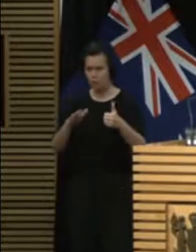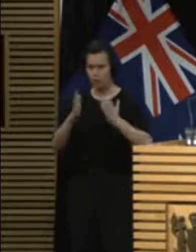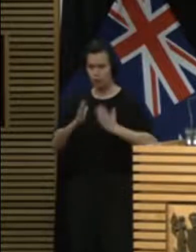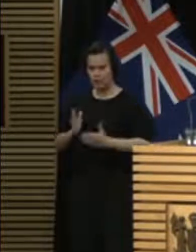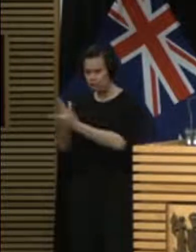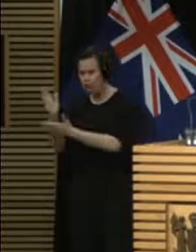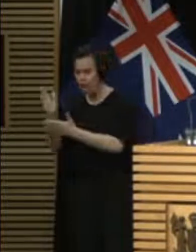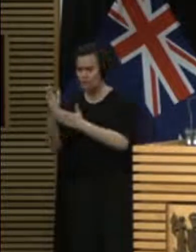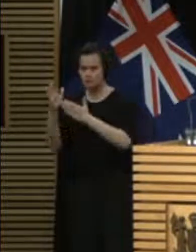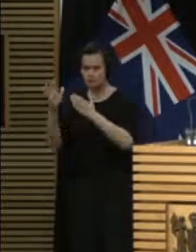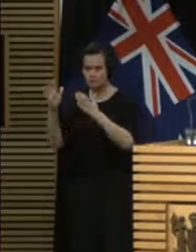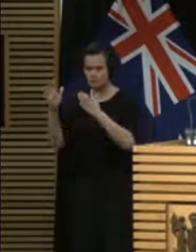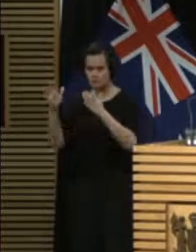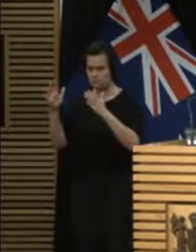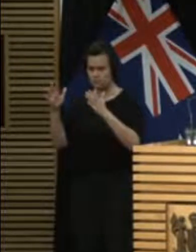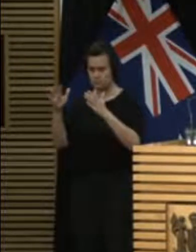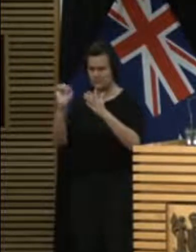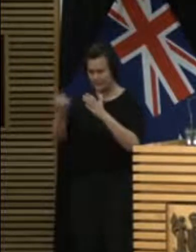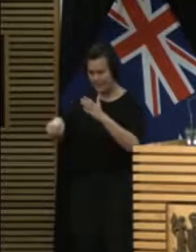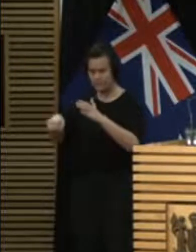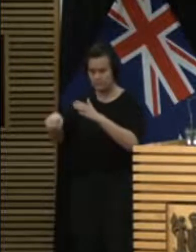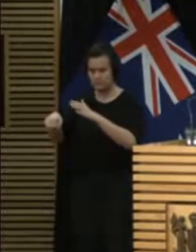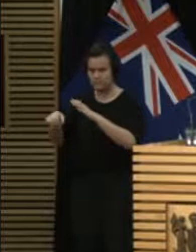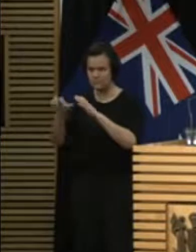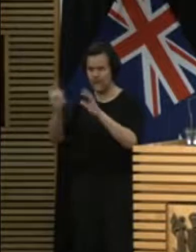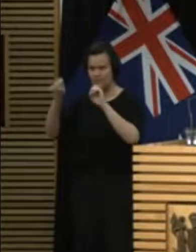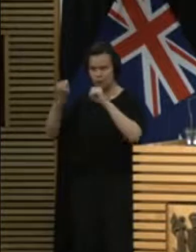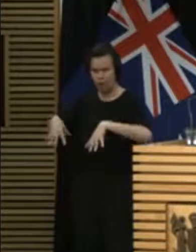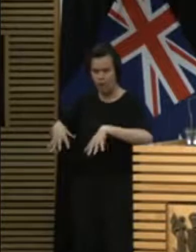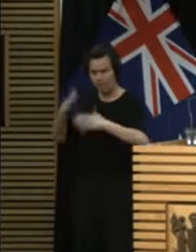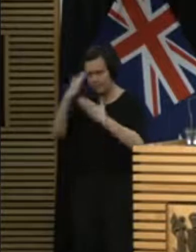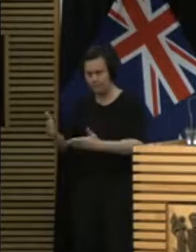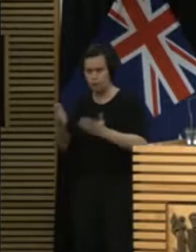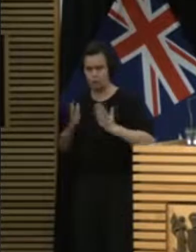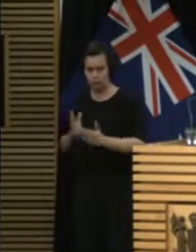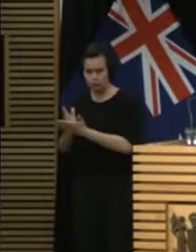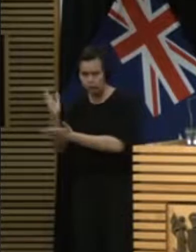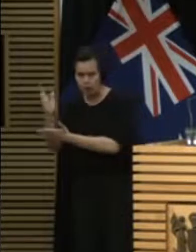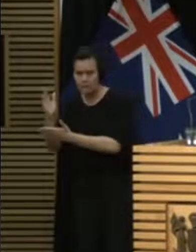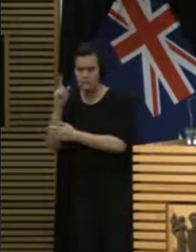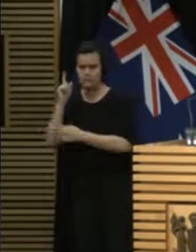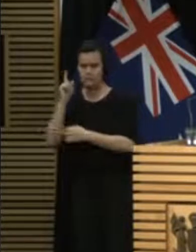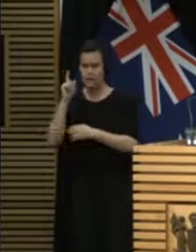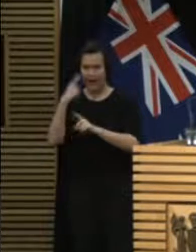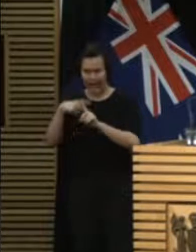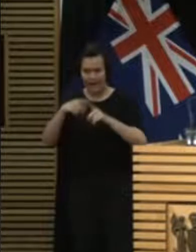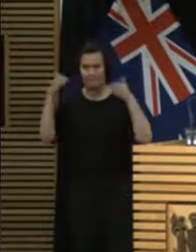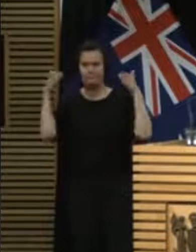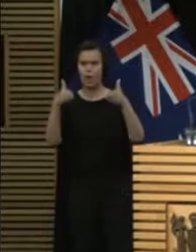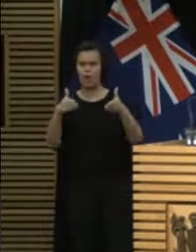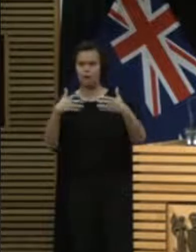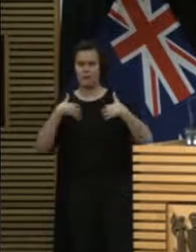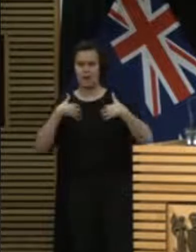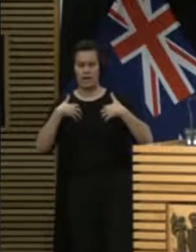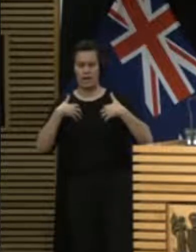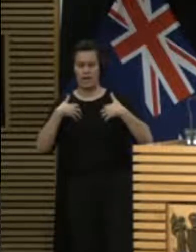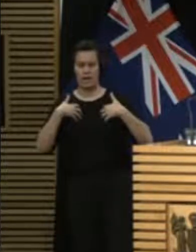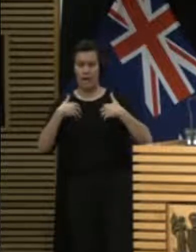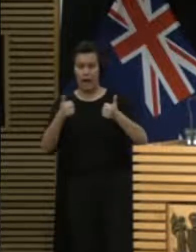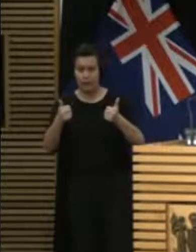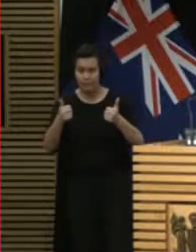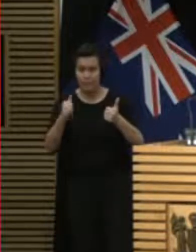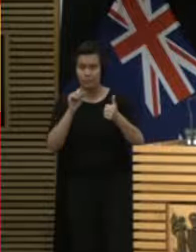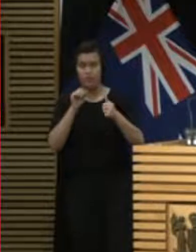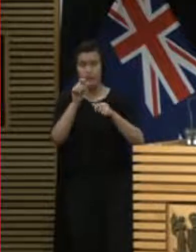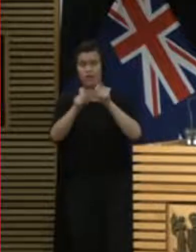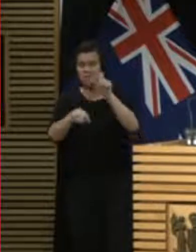here. And certainly as a group of ministers, it is our view that the overriding public importance and public interest of ensuring that